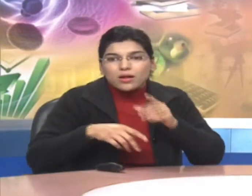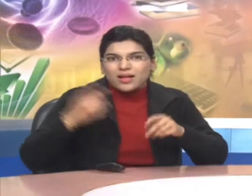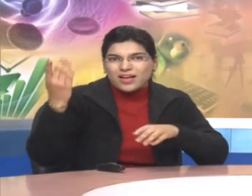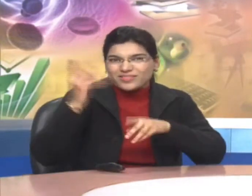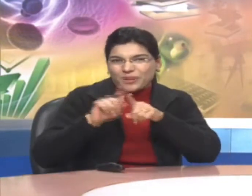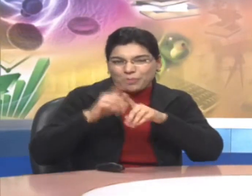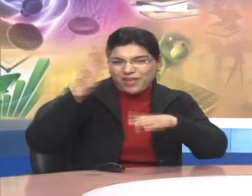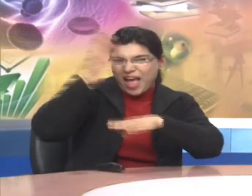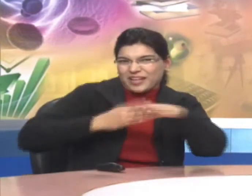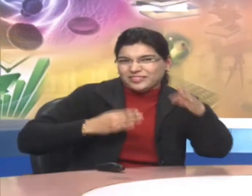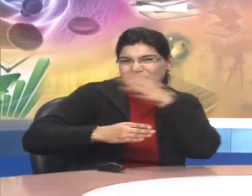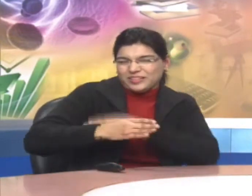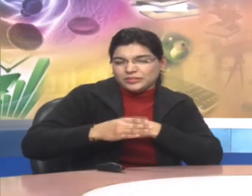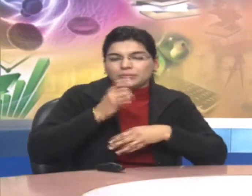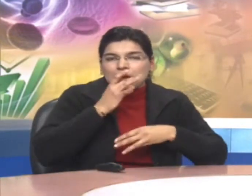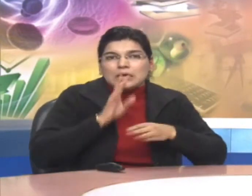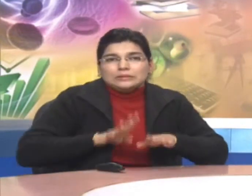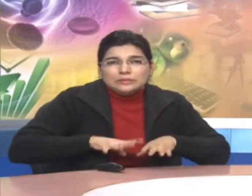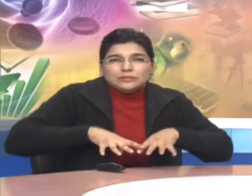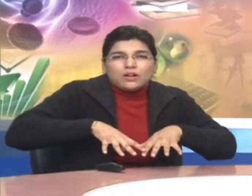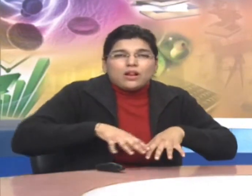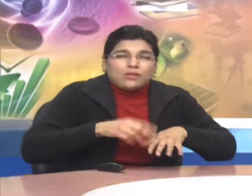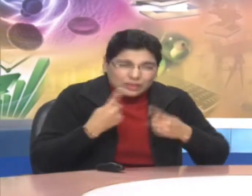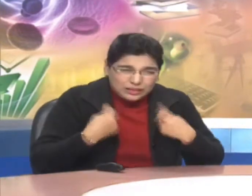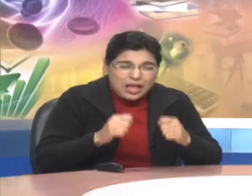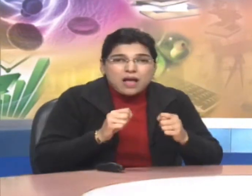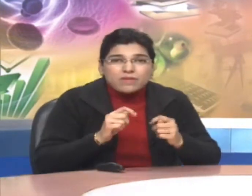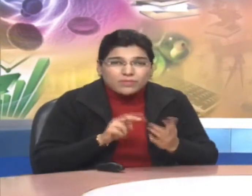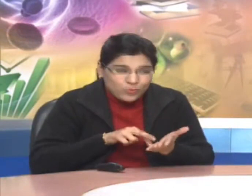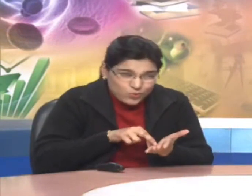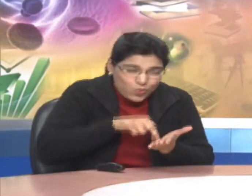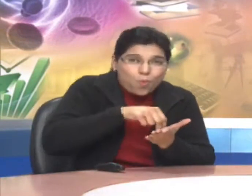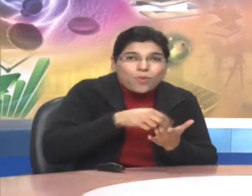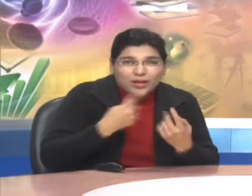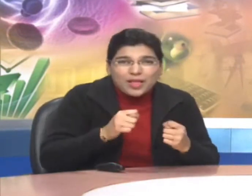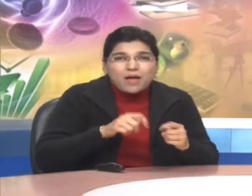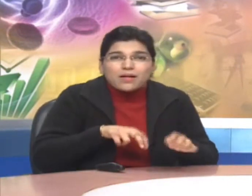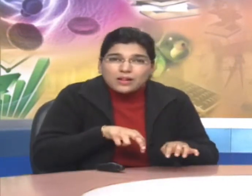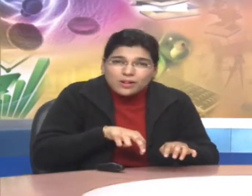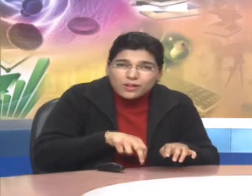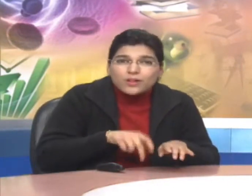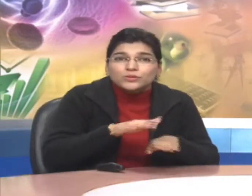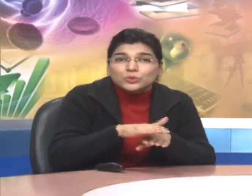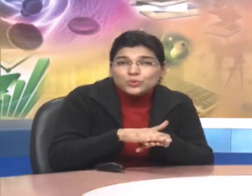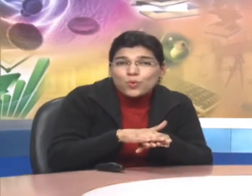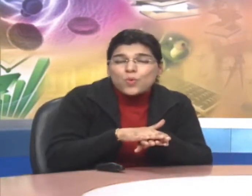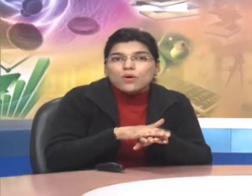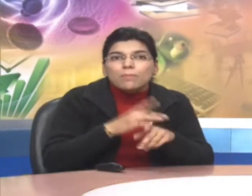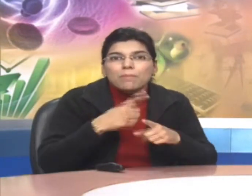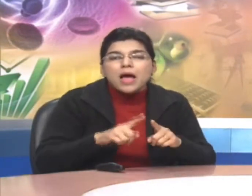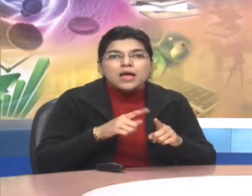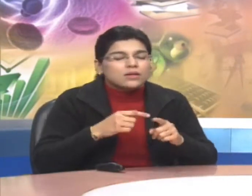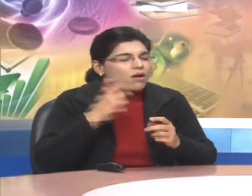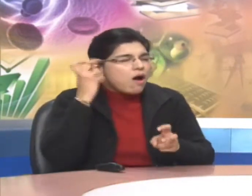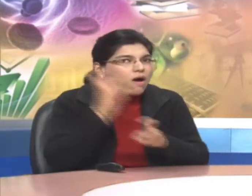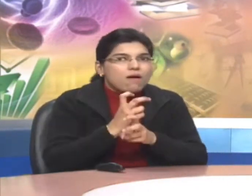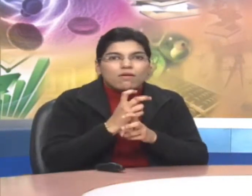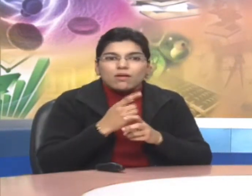man. Flight along cutting was impossible. He entered the tunnel, running